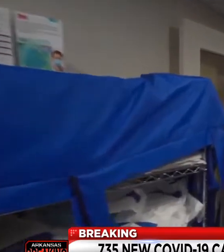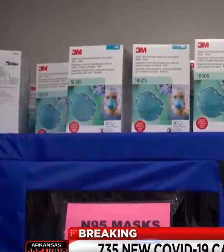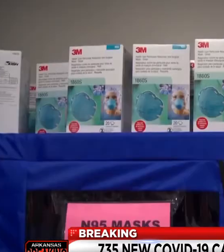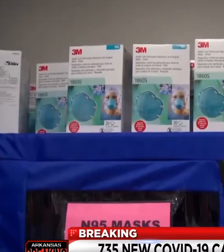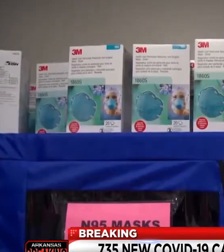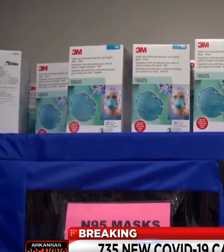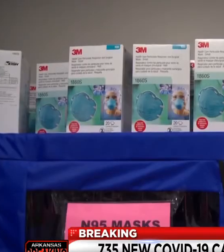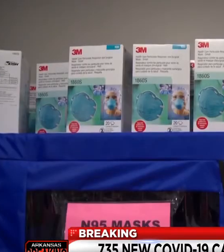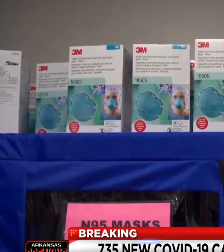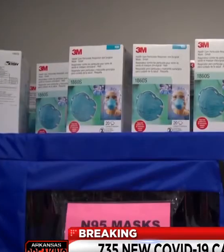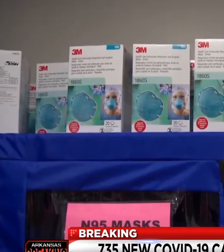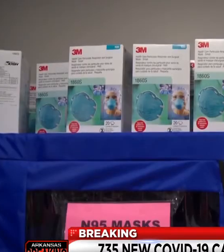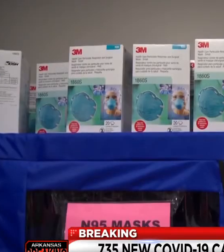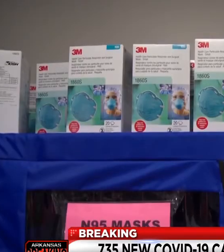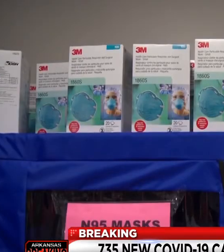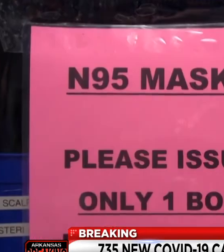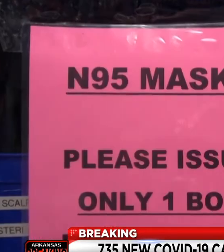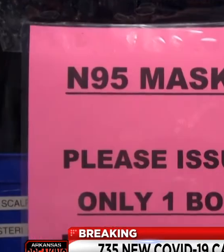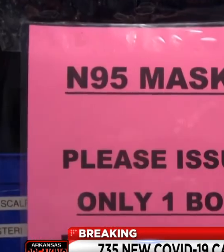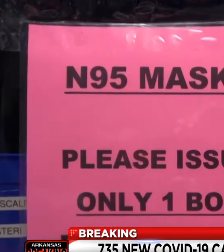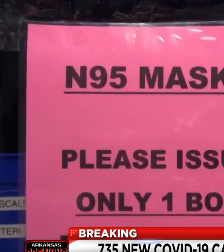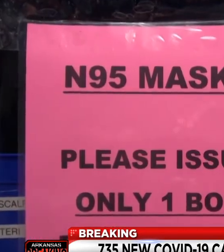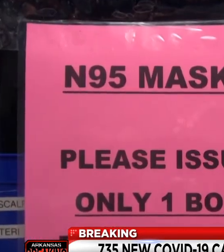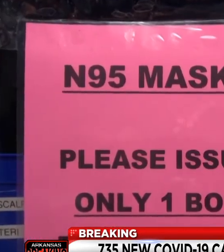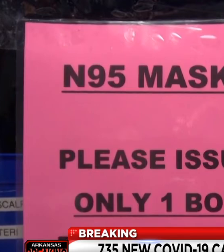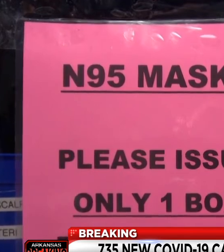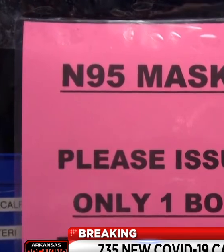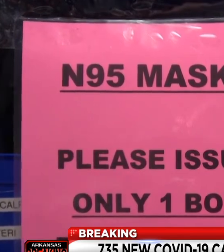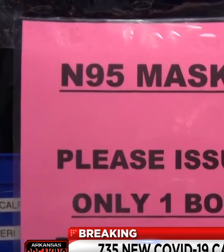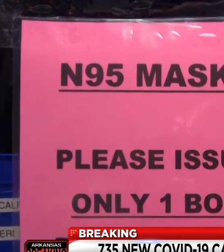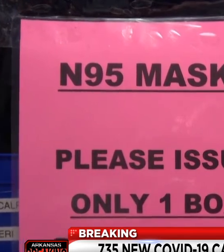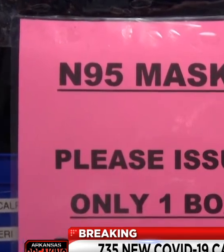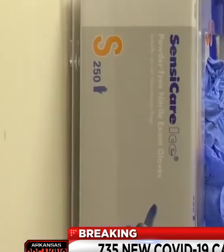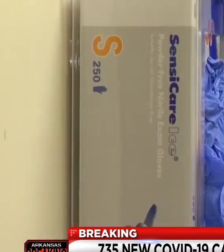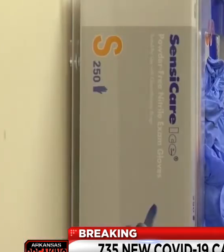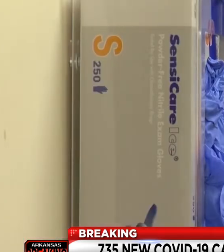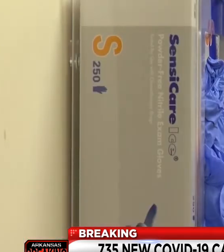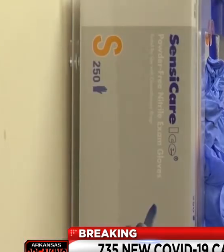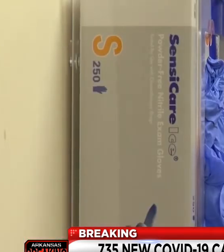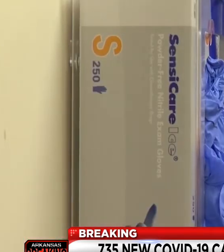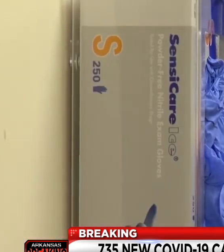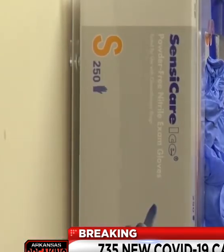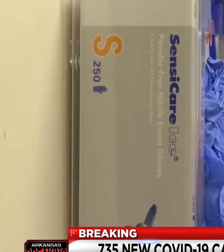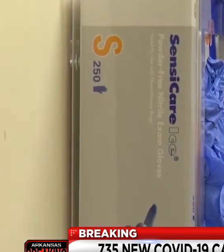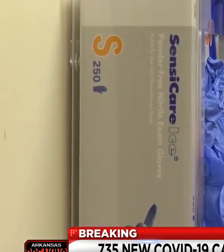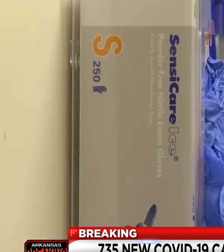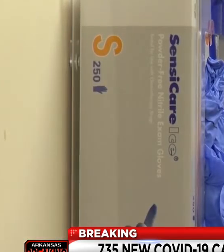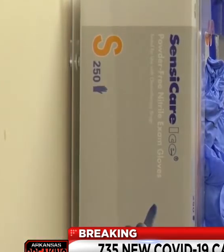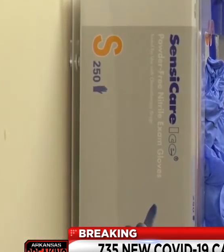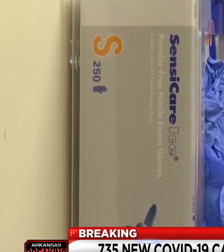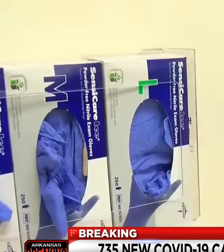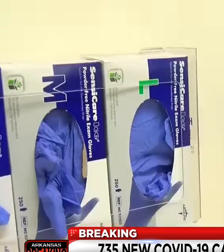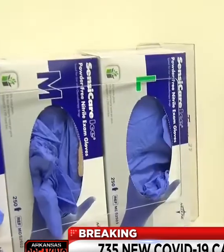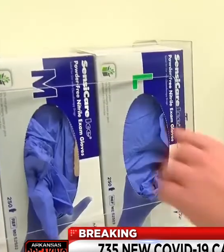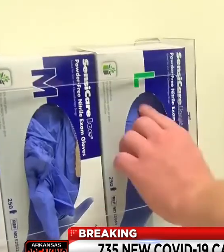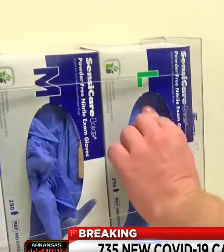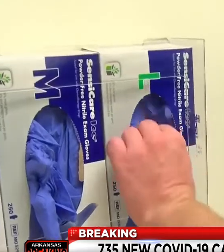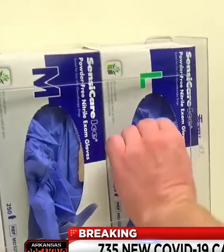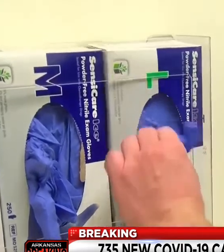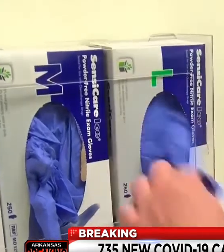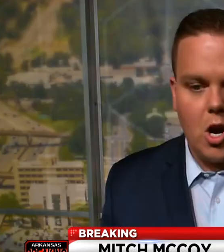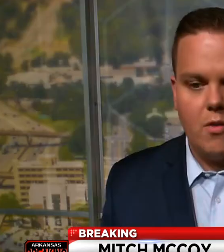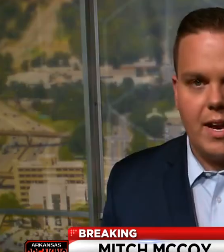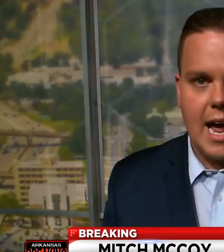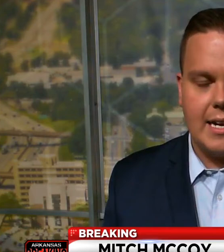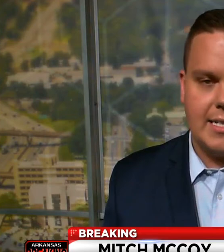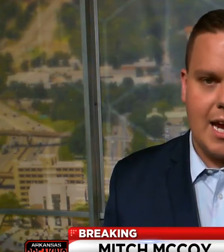been completed. We did hear from state health officials encouraging people to get the flu shot when that becomes available. We will continue to